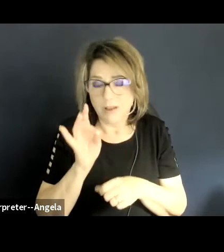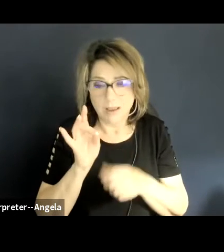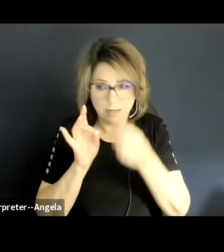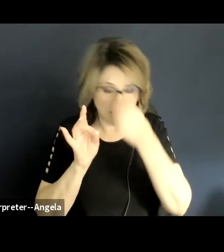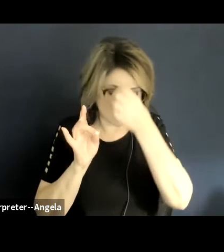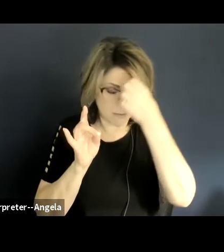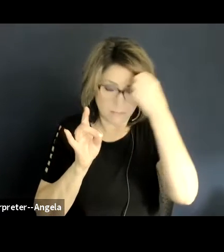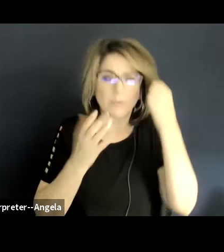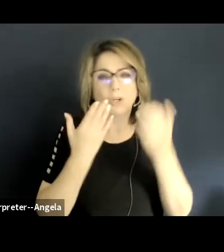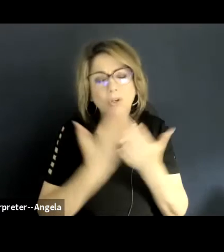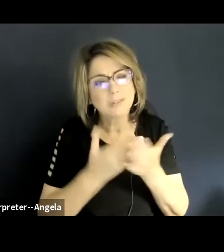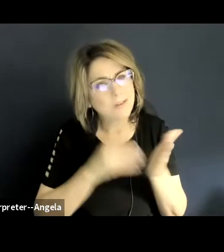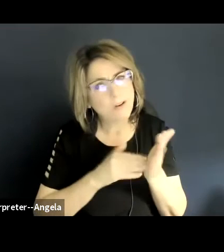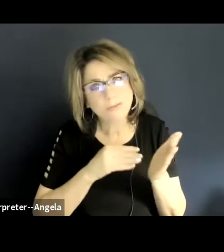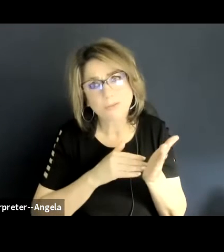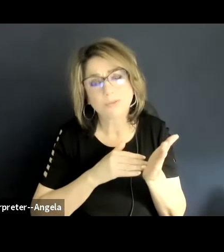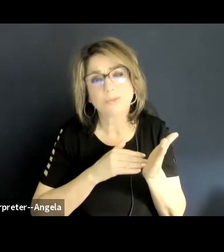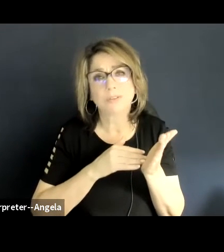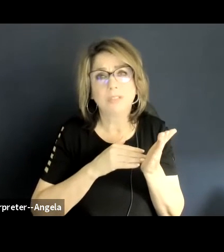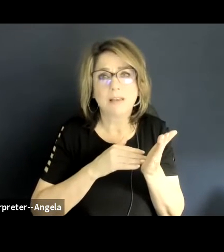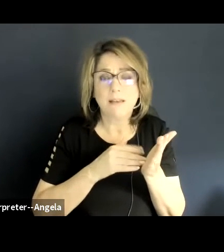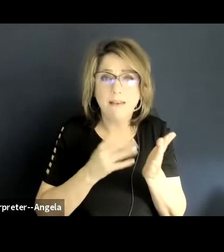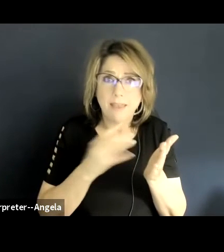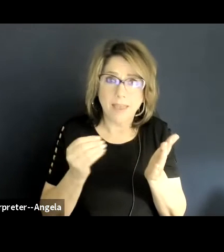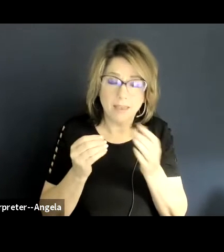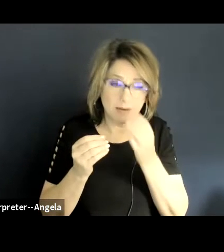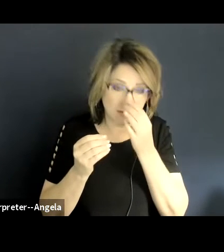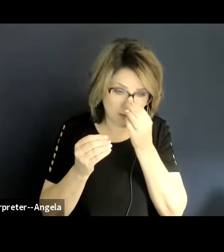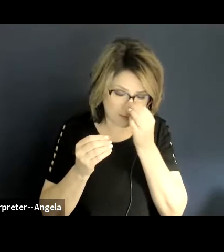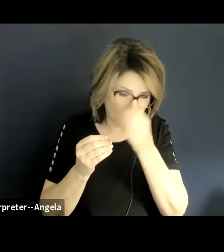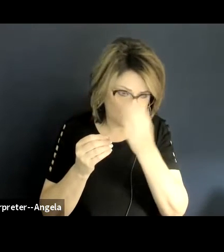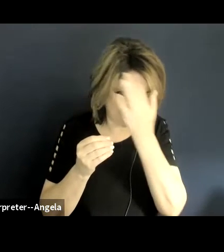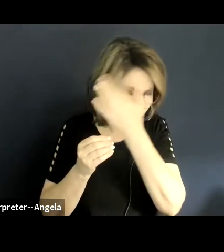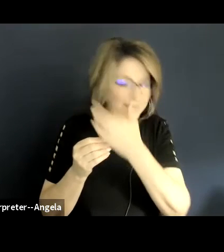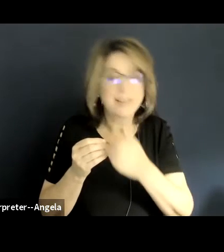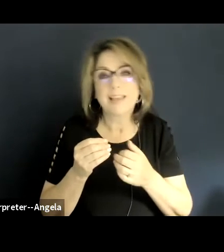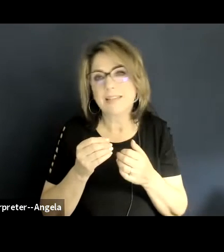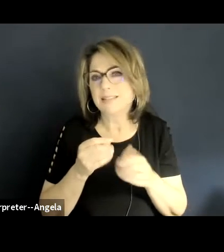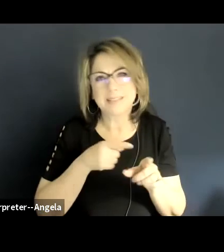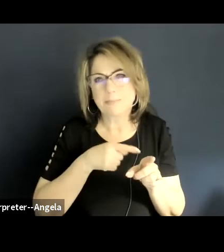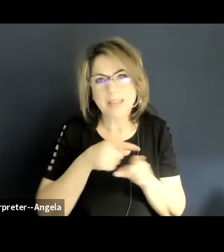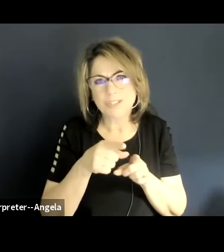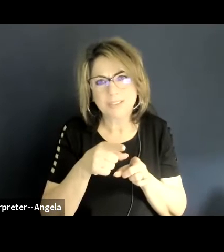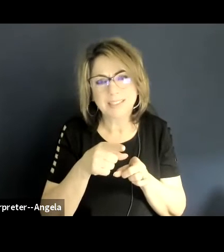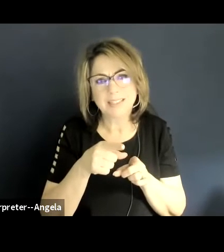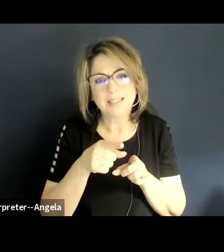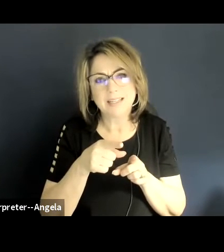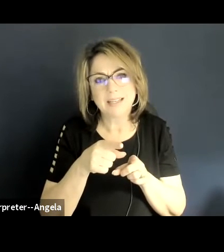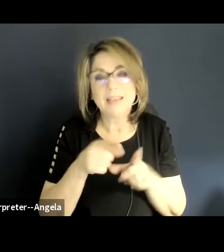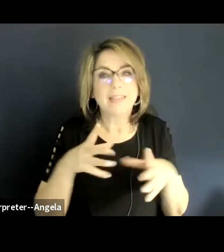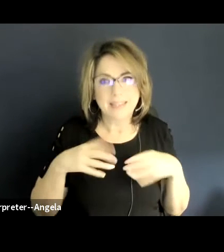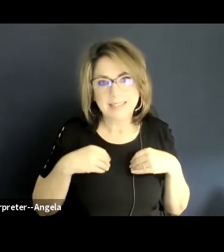good physicians and specialty services that accept